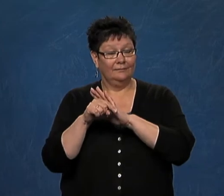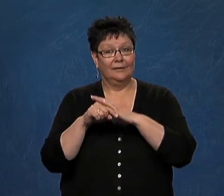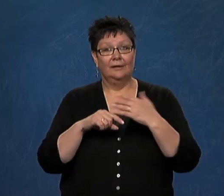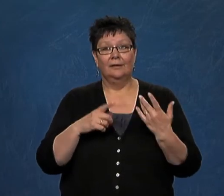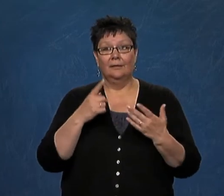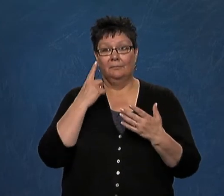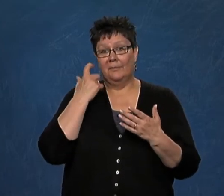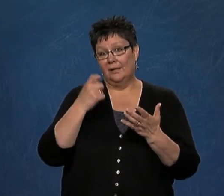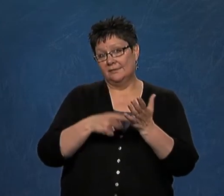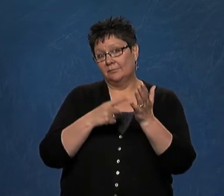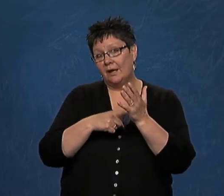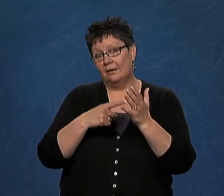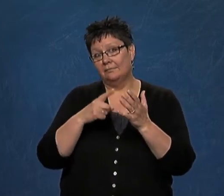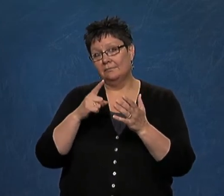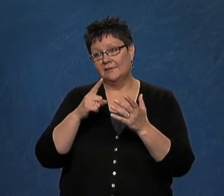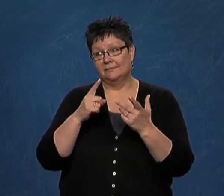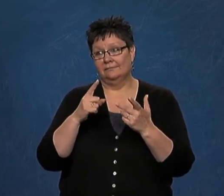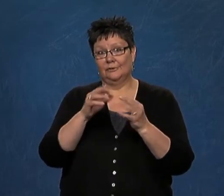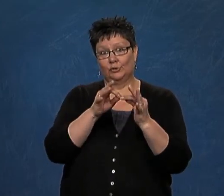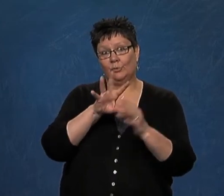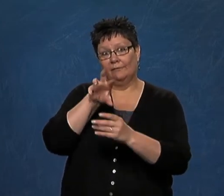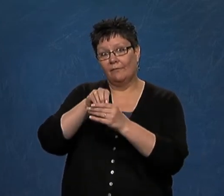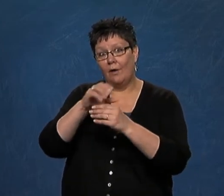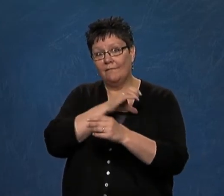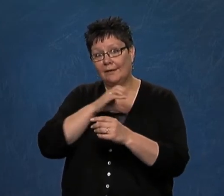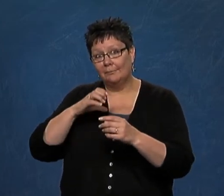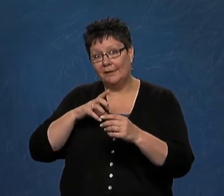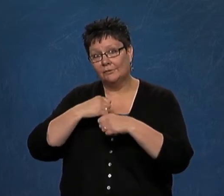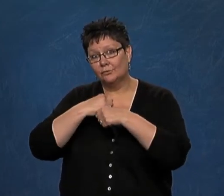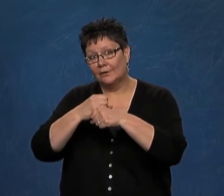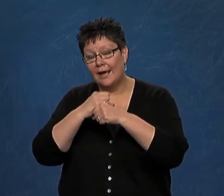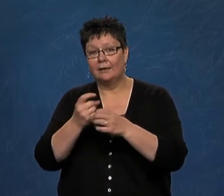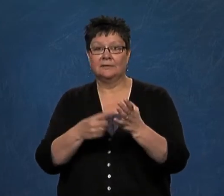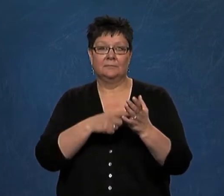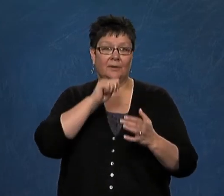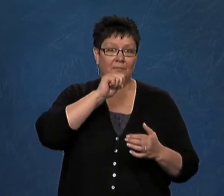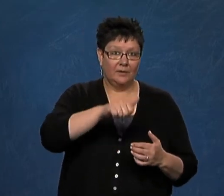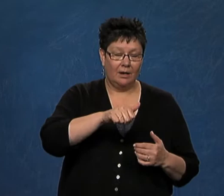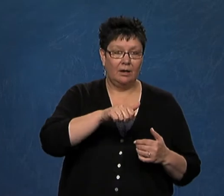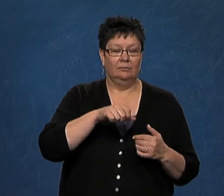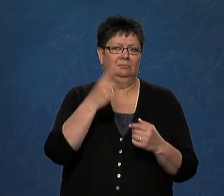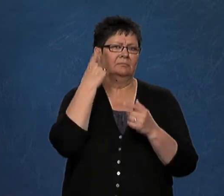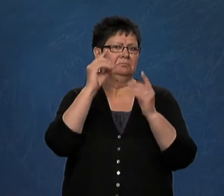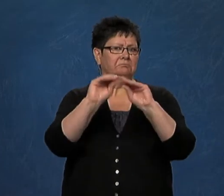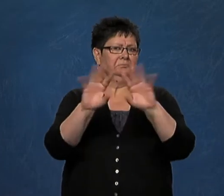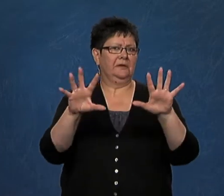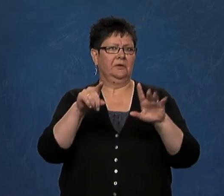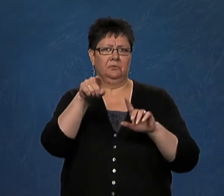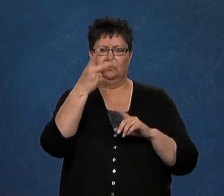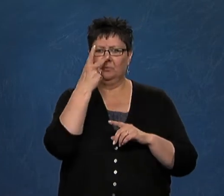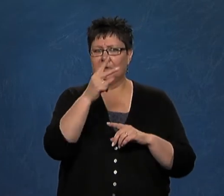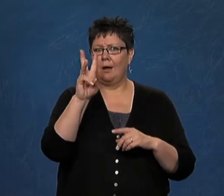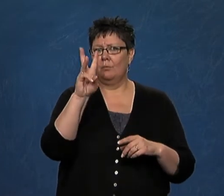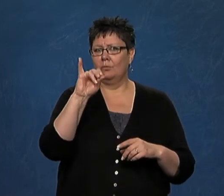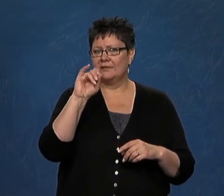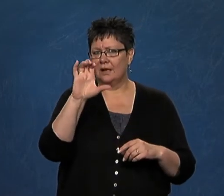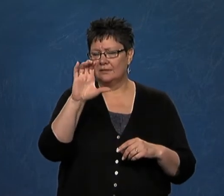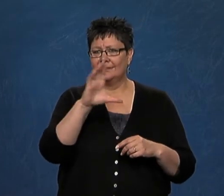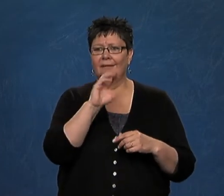standards, which could be good and bad, because sometimes interpreters are involved in these committees and other times they're not involved. As you can